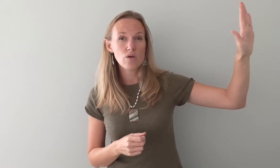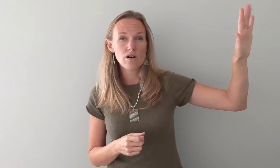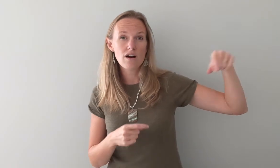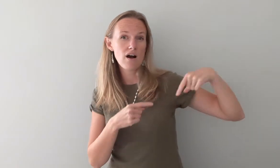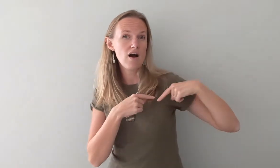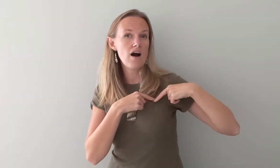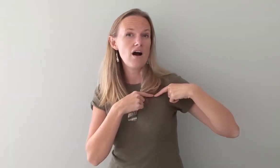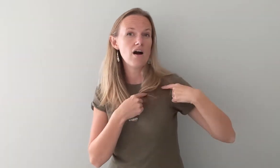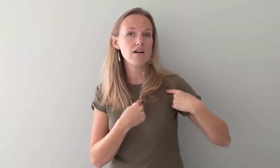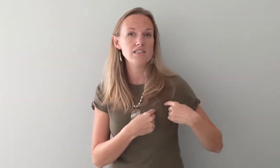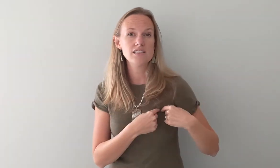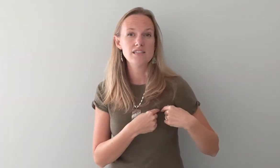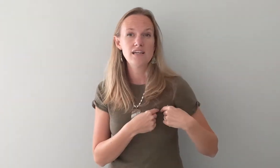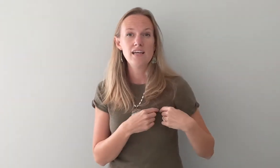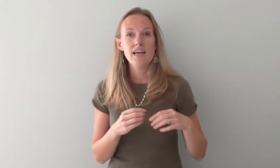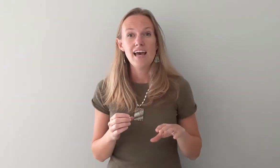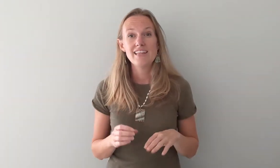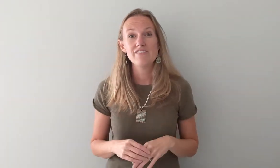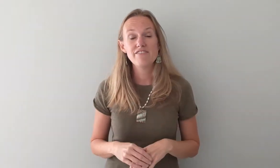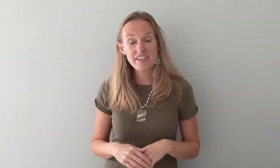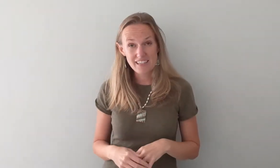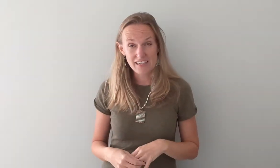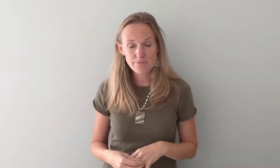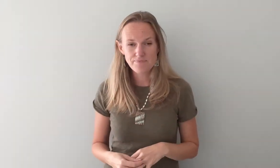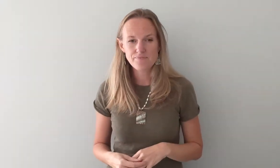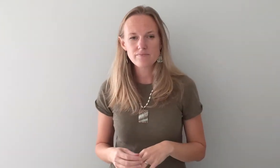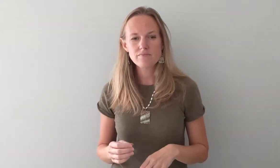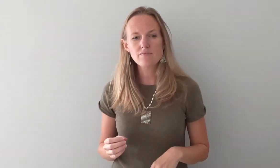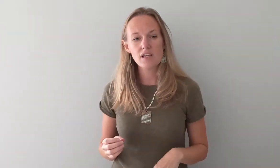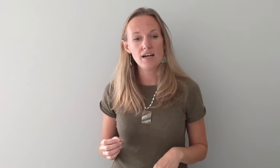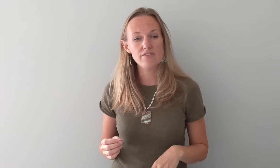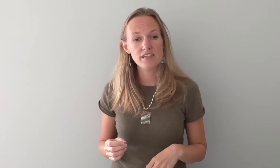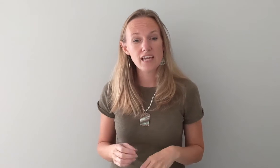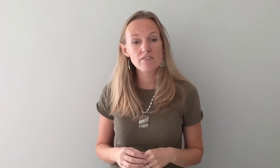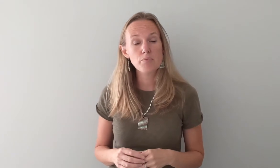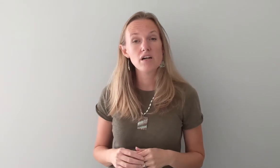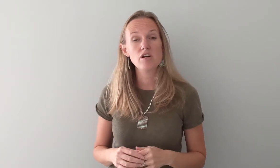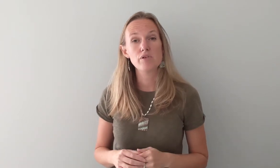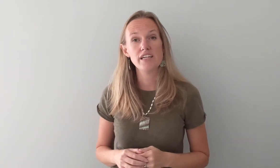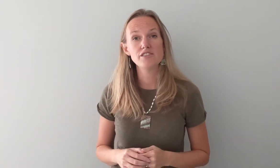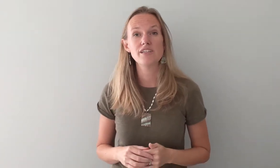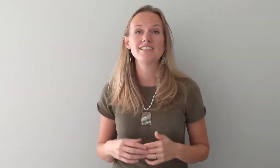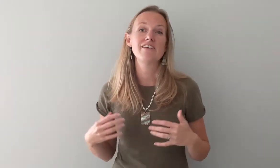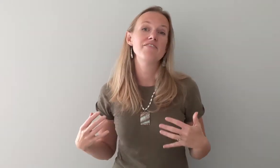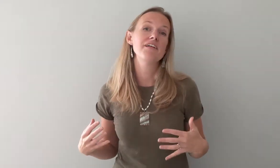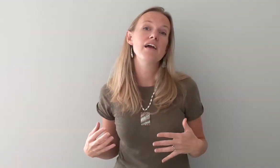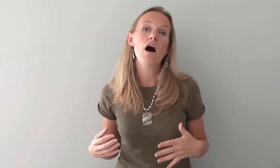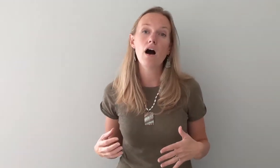your heart, and then filling every part of our praise. We're going to say filling all